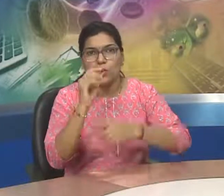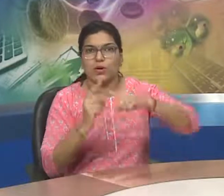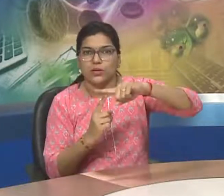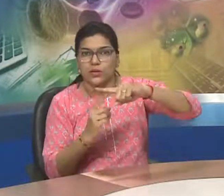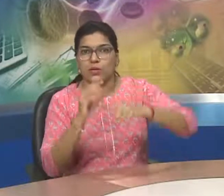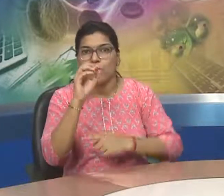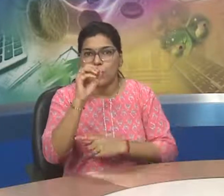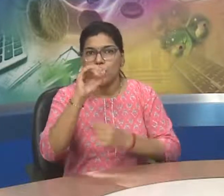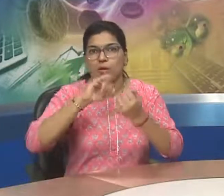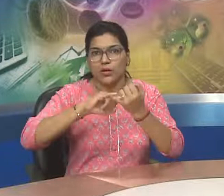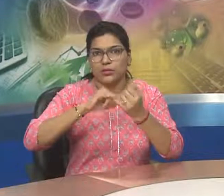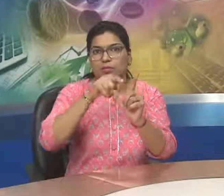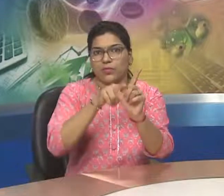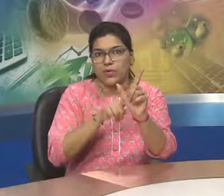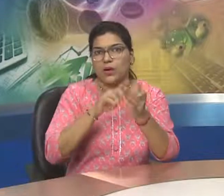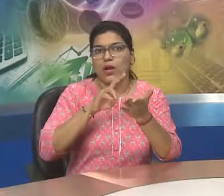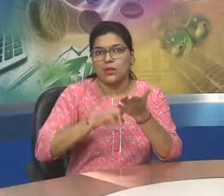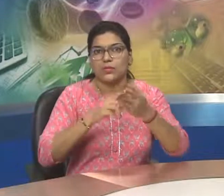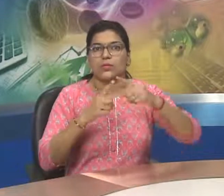from the atmosphere